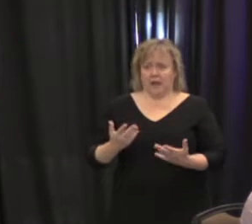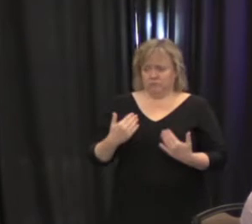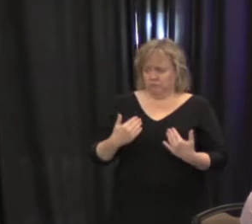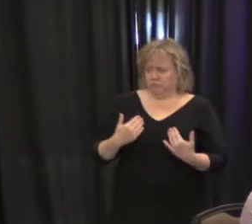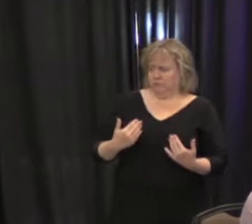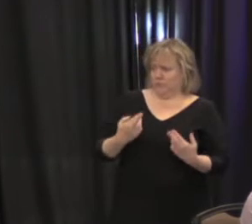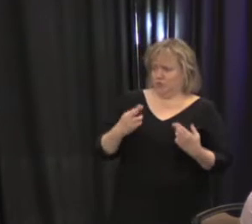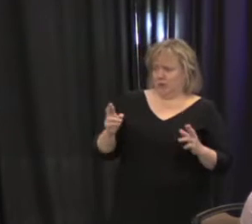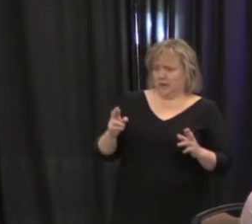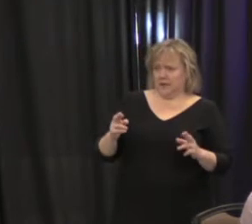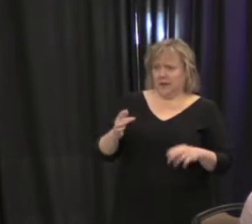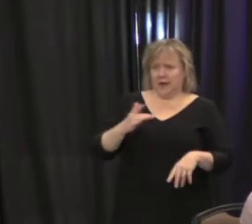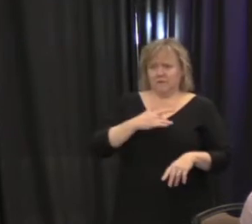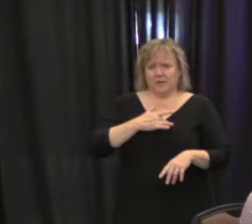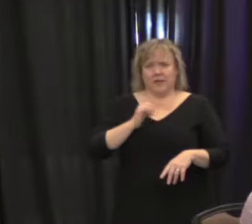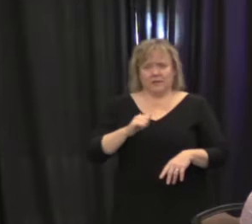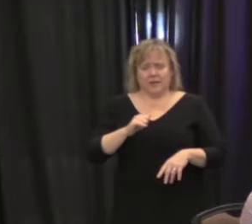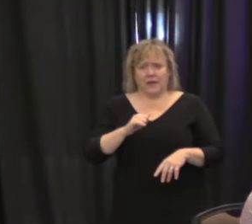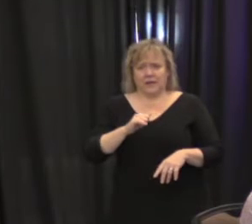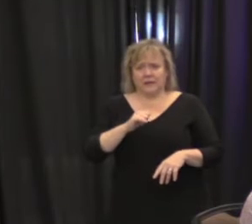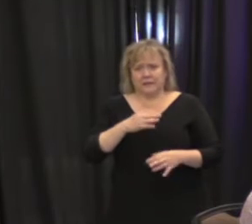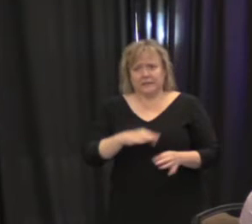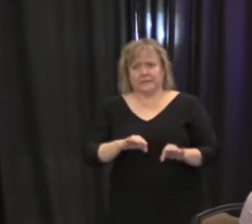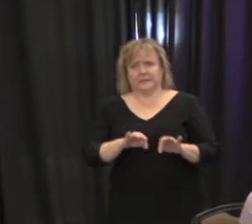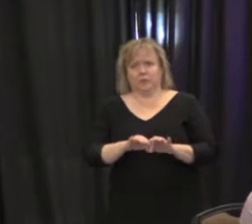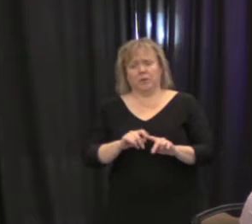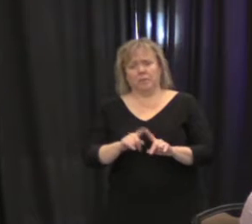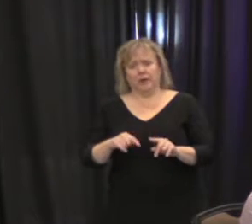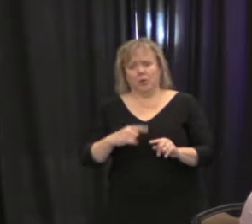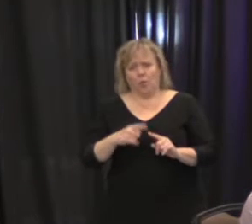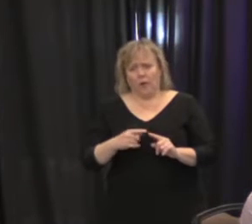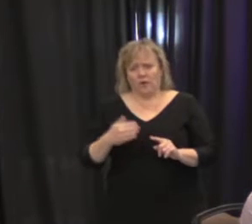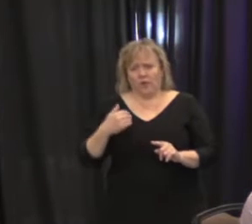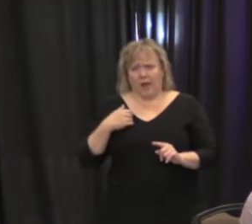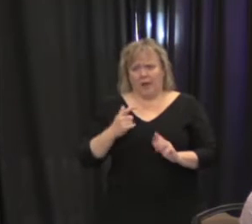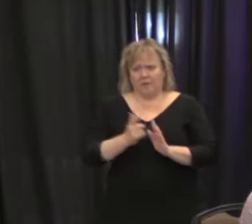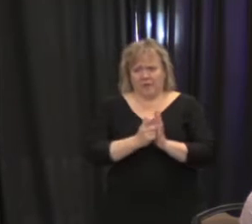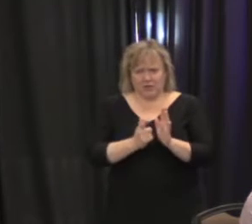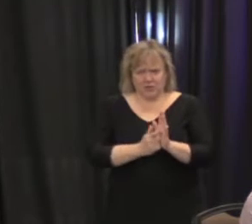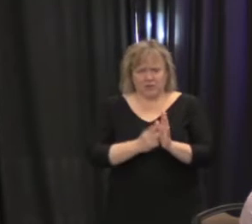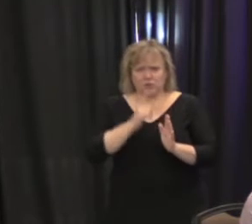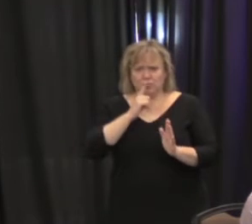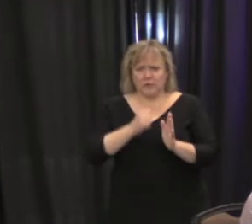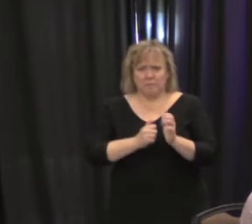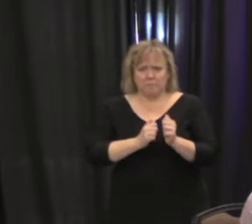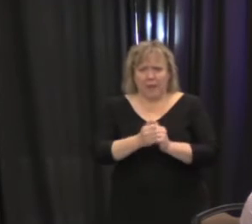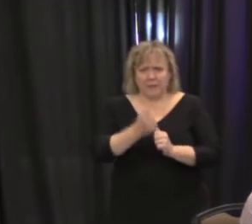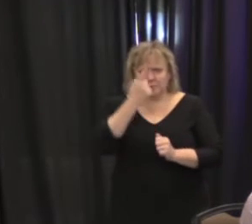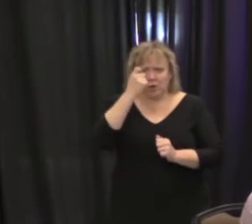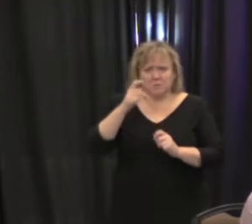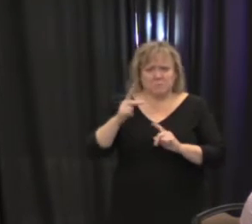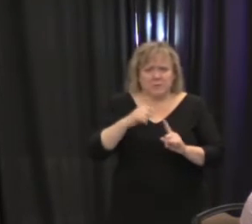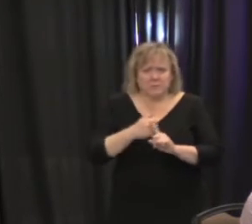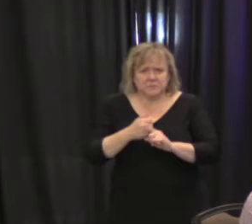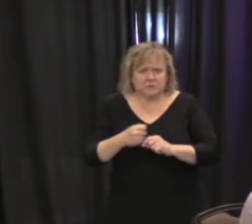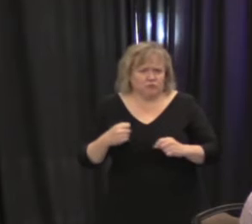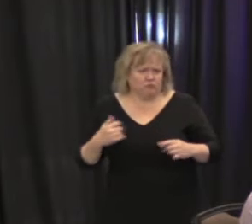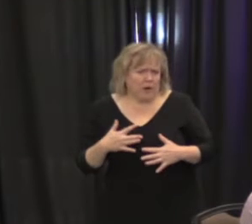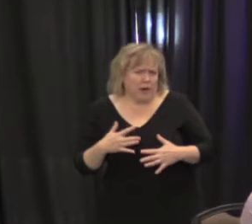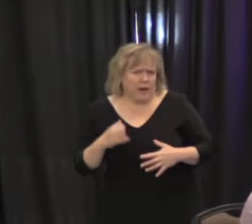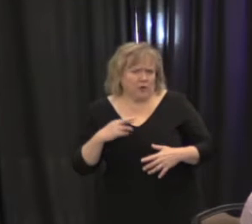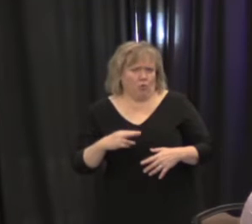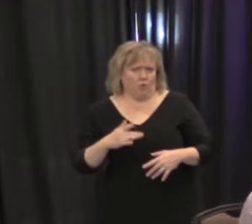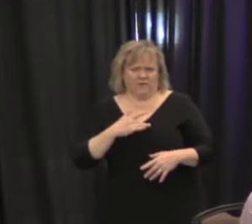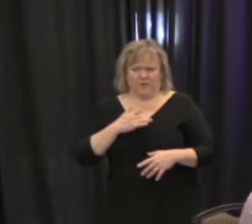utmost importance. And when legislation is being passed that panders to people's fear or maybe conflates consensual